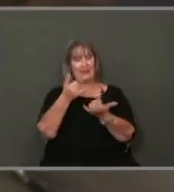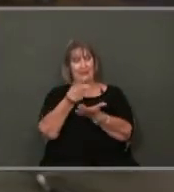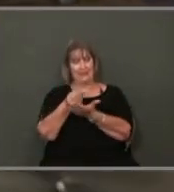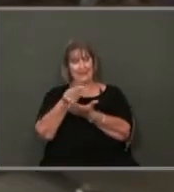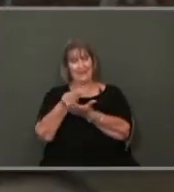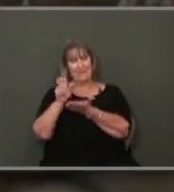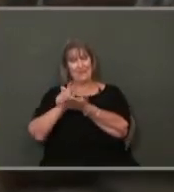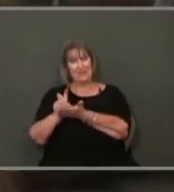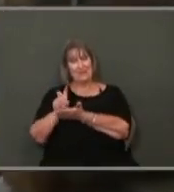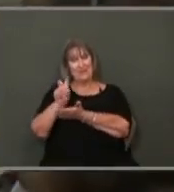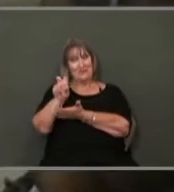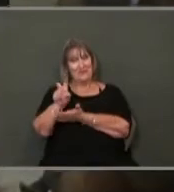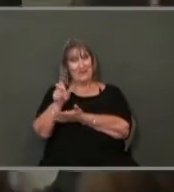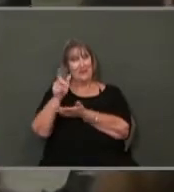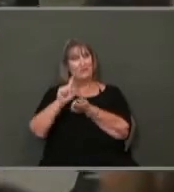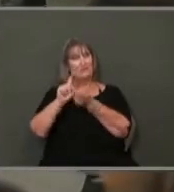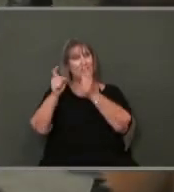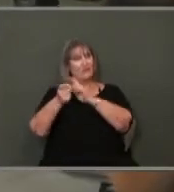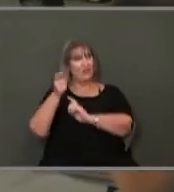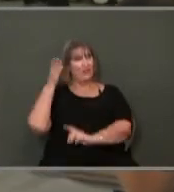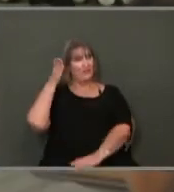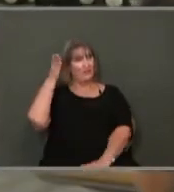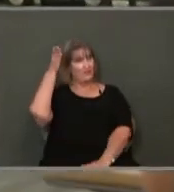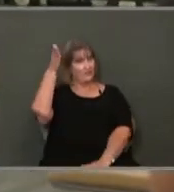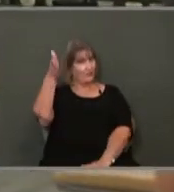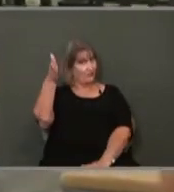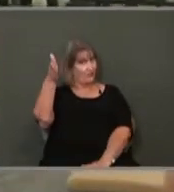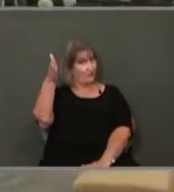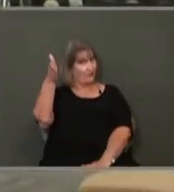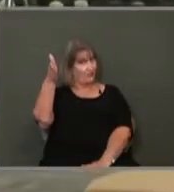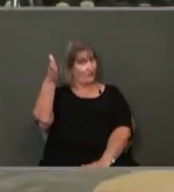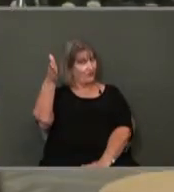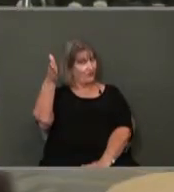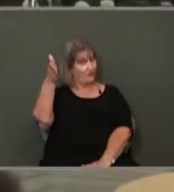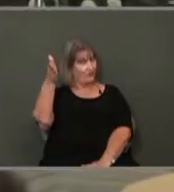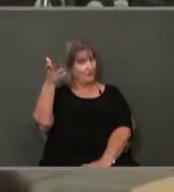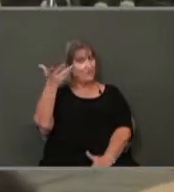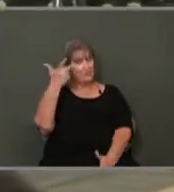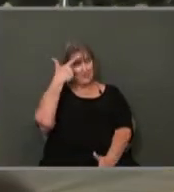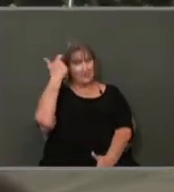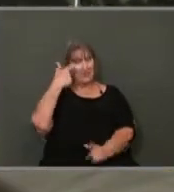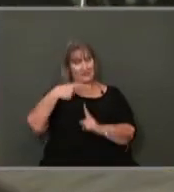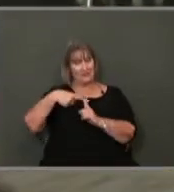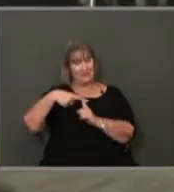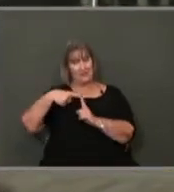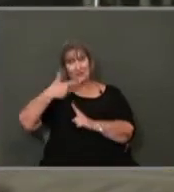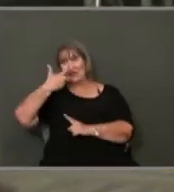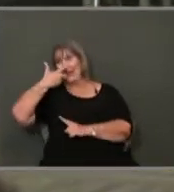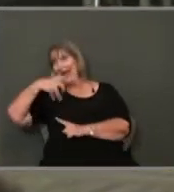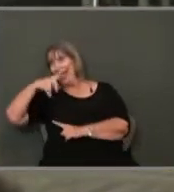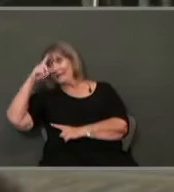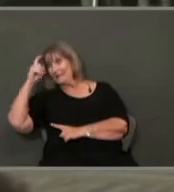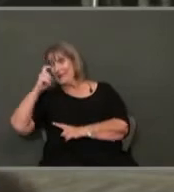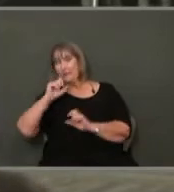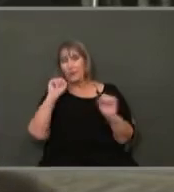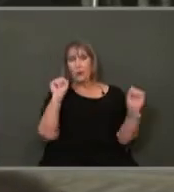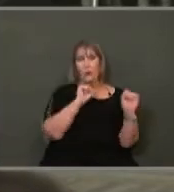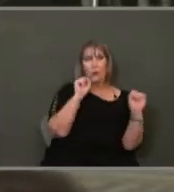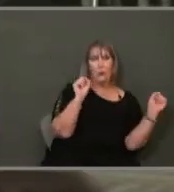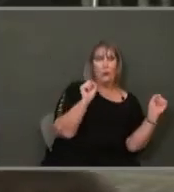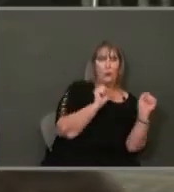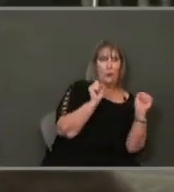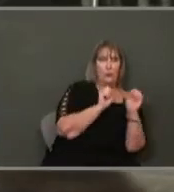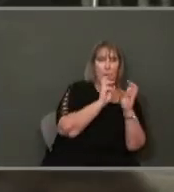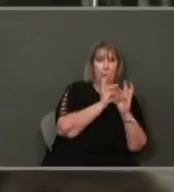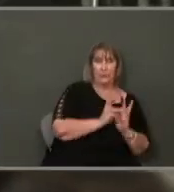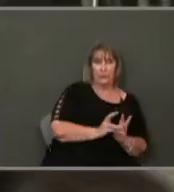some fundamental changes that need to happen in order to respond to a San Antonio that's getting hotter and getting colder, right? Or to respond